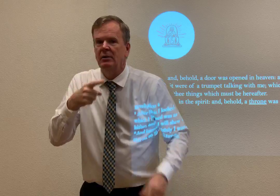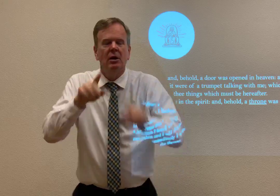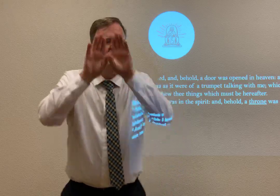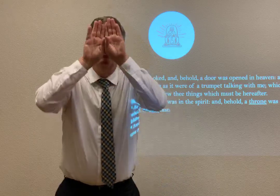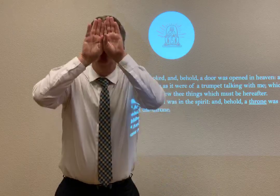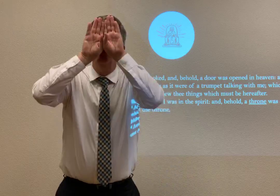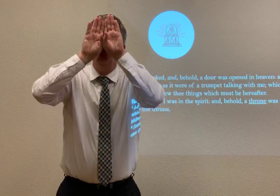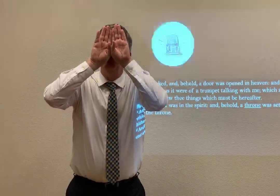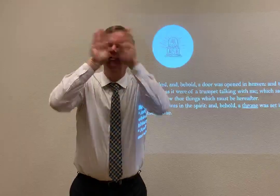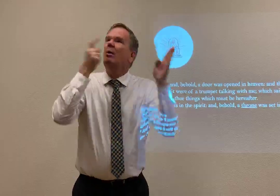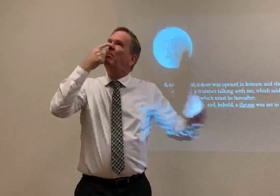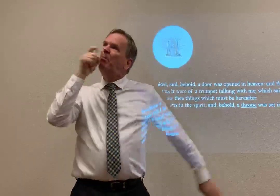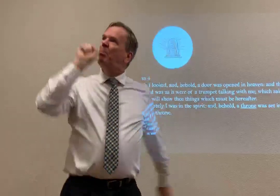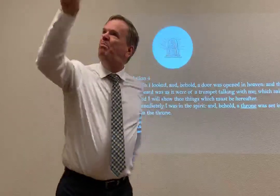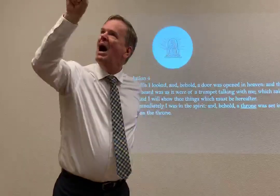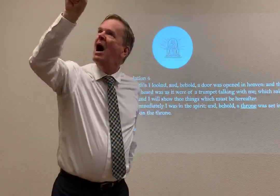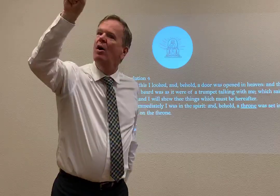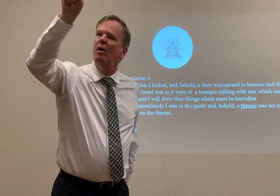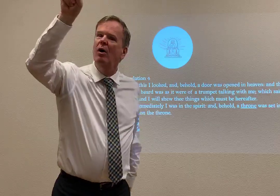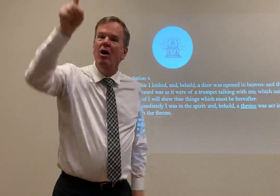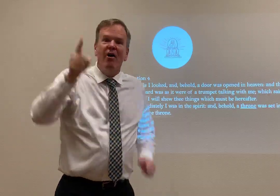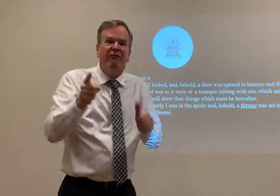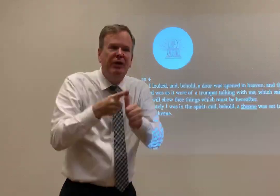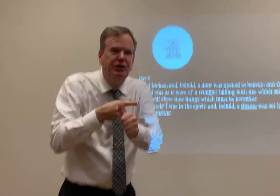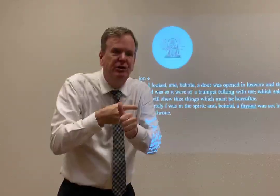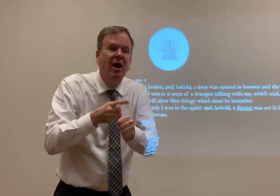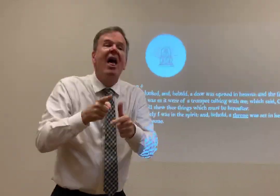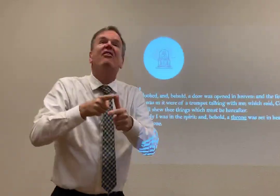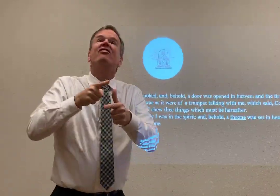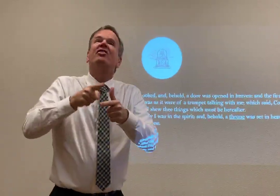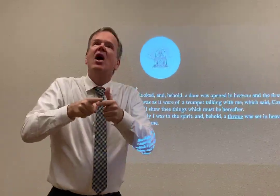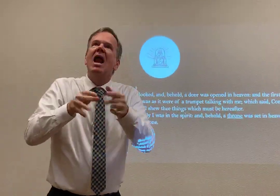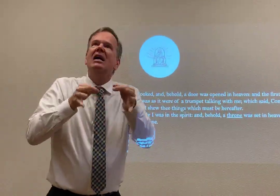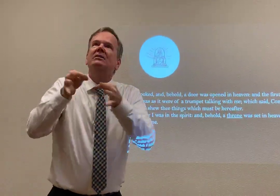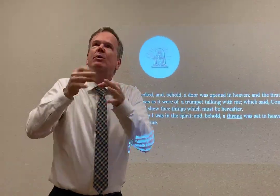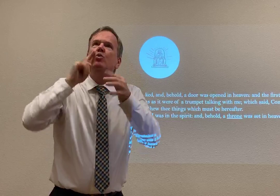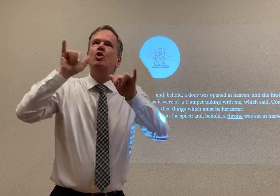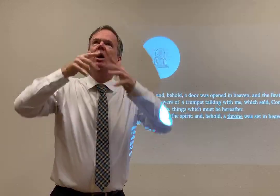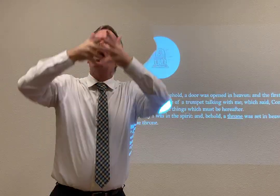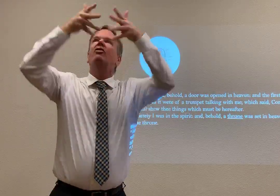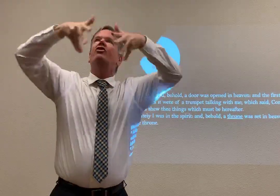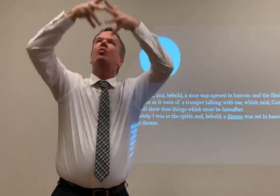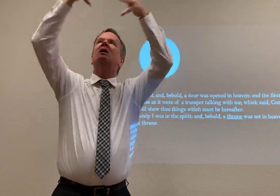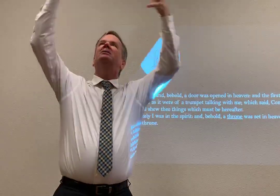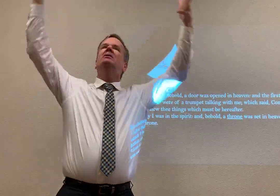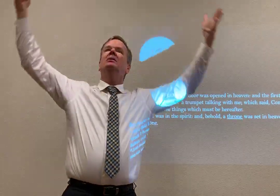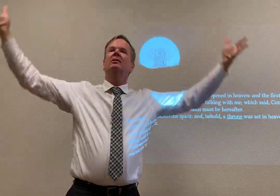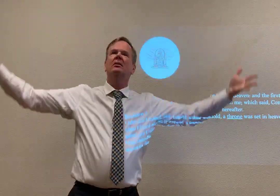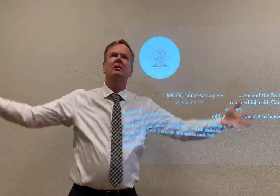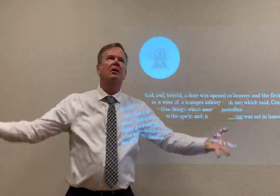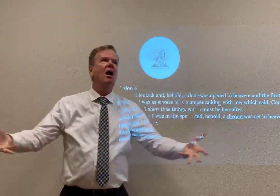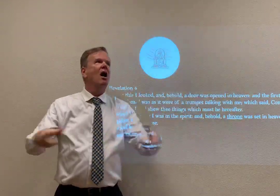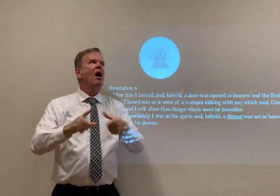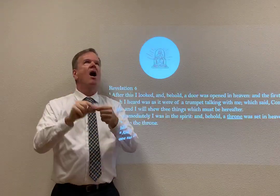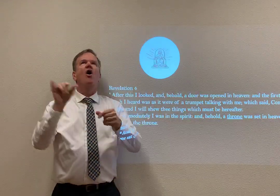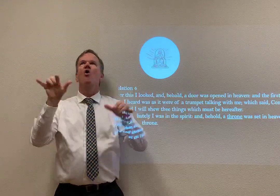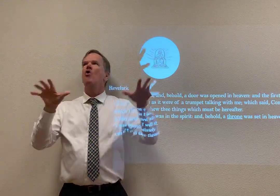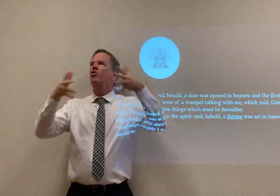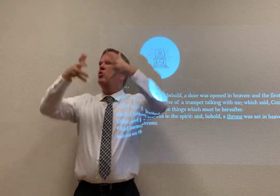what should have been mentioned. But, and behold, a throne, just one. Then he explains what the rest of it looks like. It starts